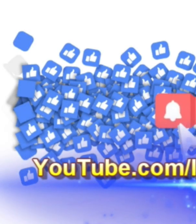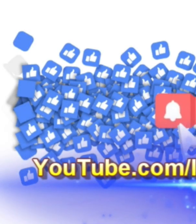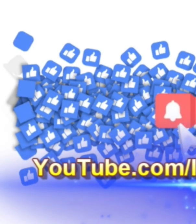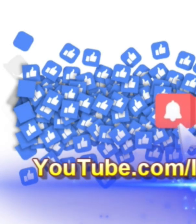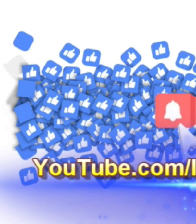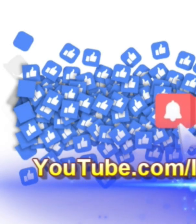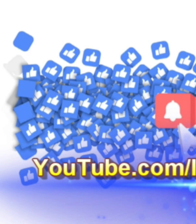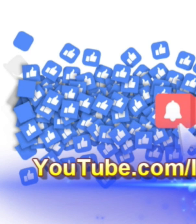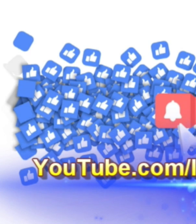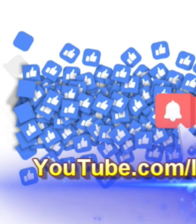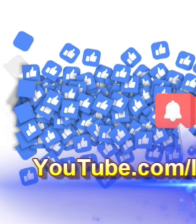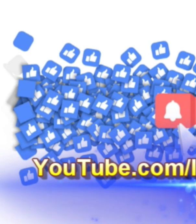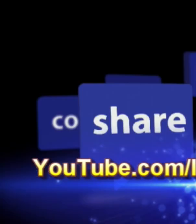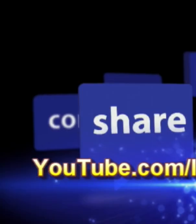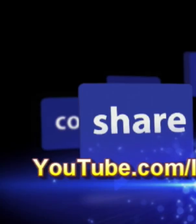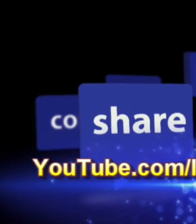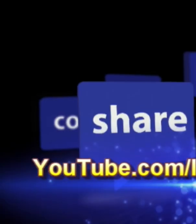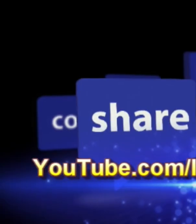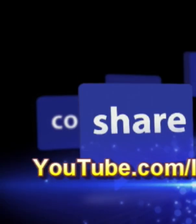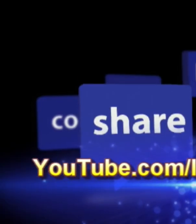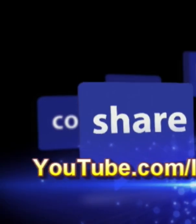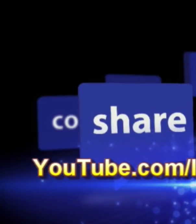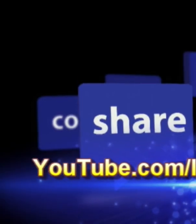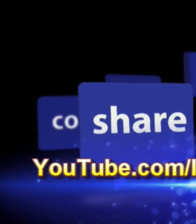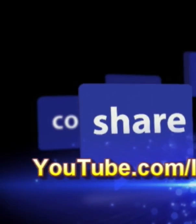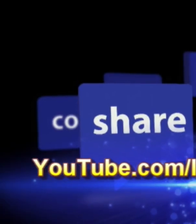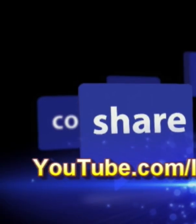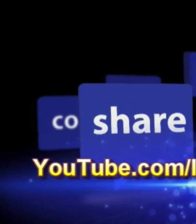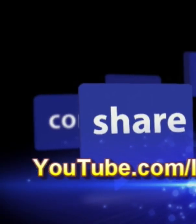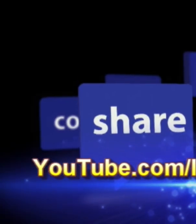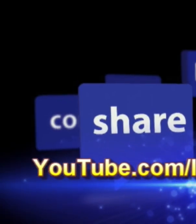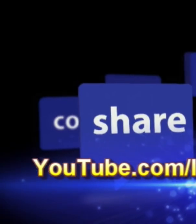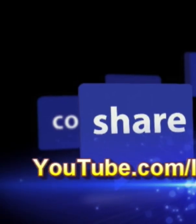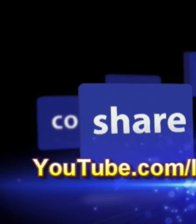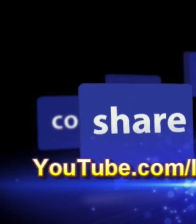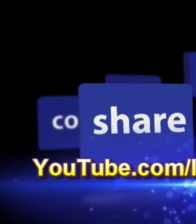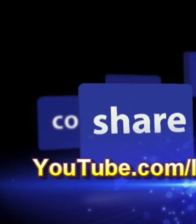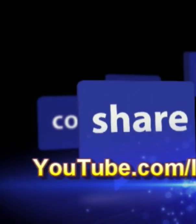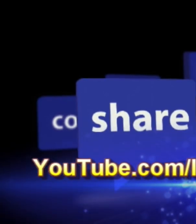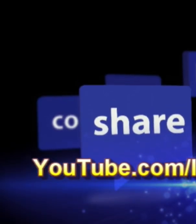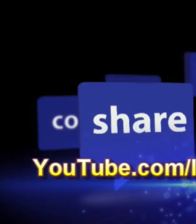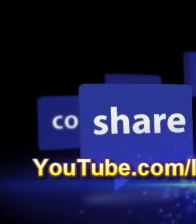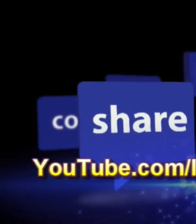to our channel. And while you're at it, please leave us a comment. Thank you for watching.